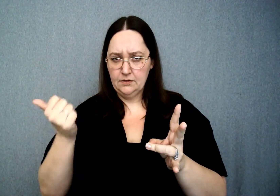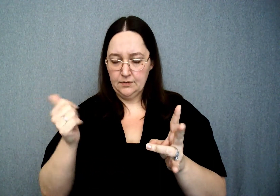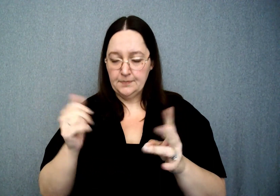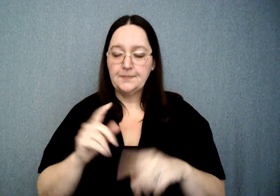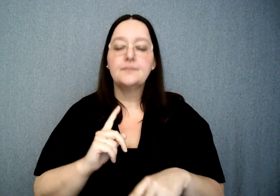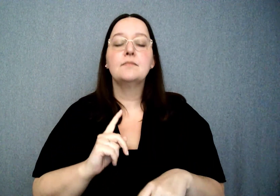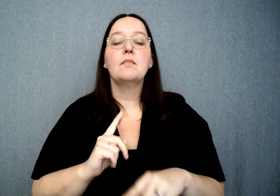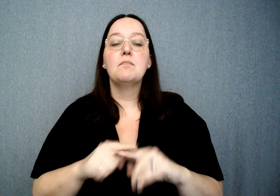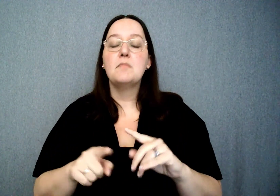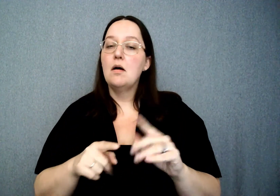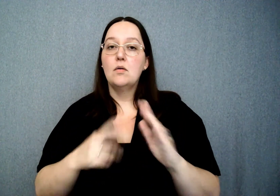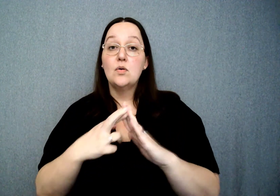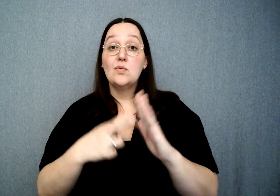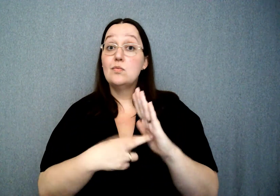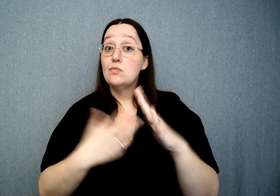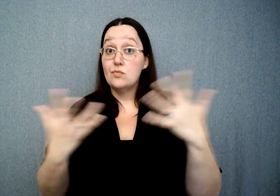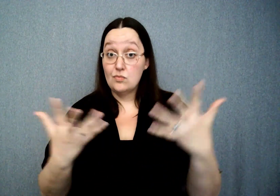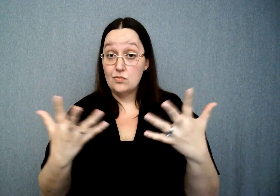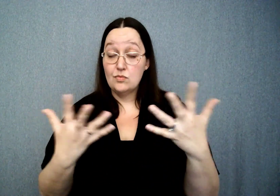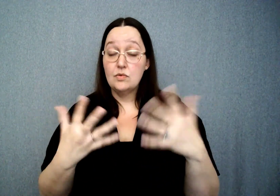There are others, but those are the ones that we've talked about.